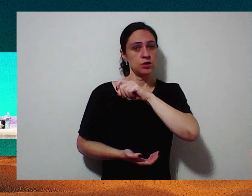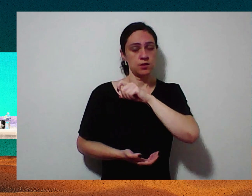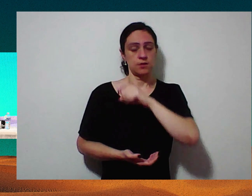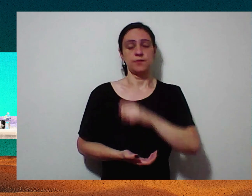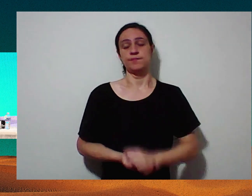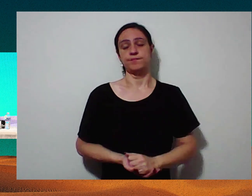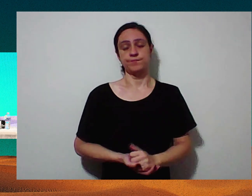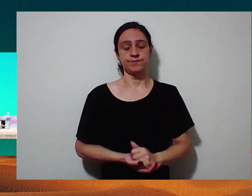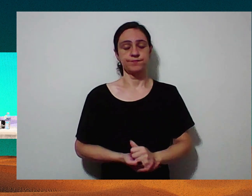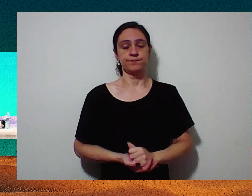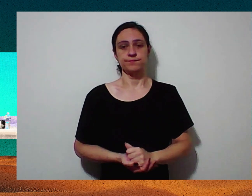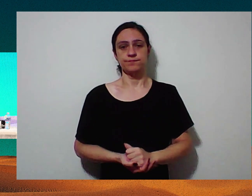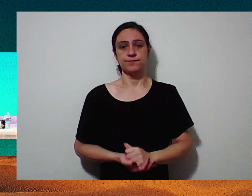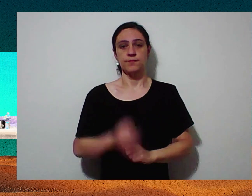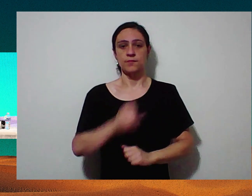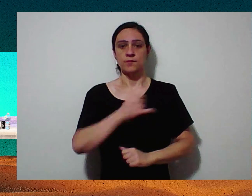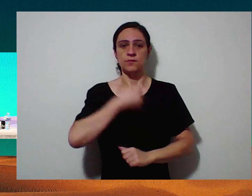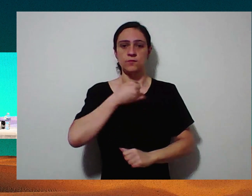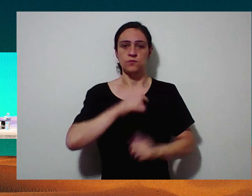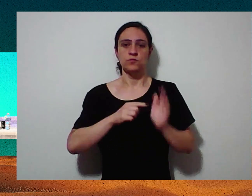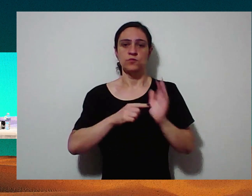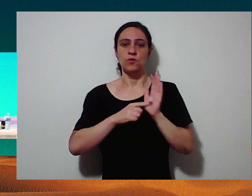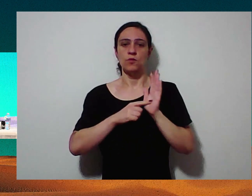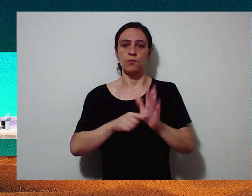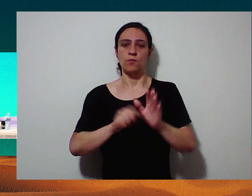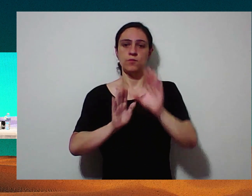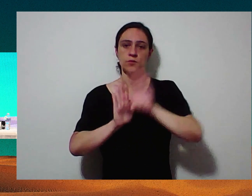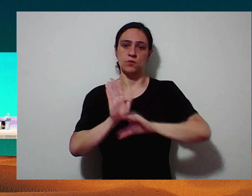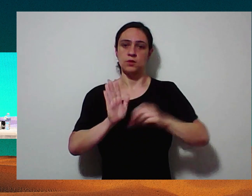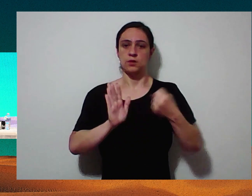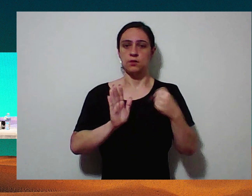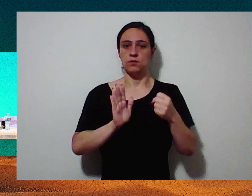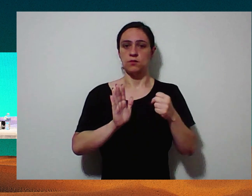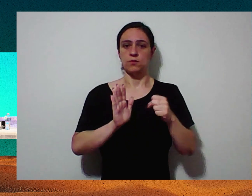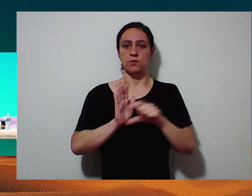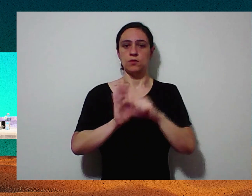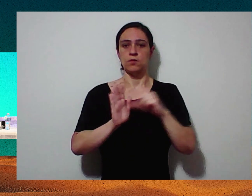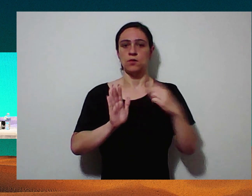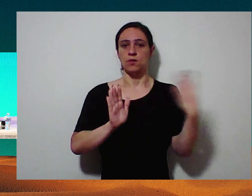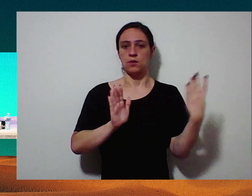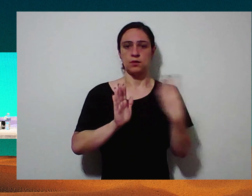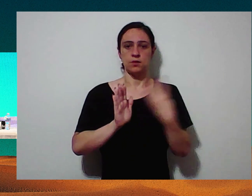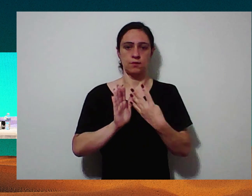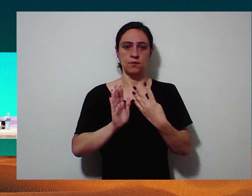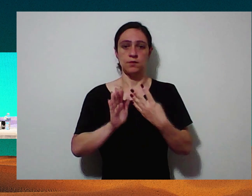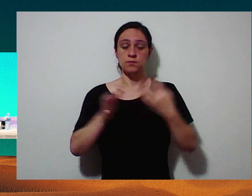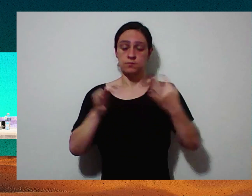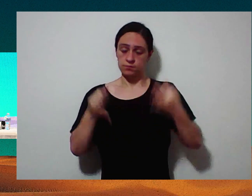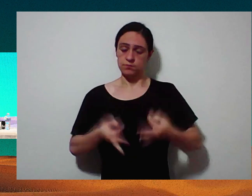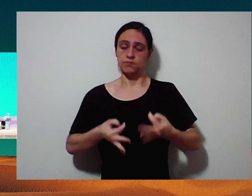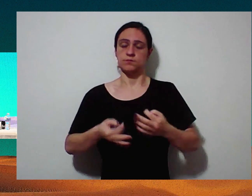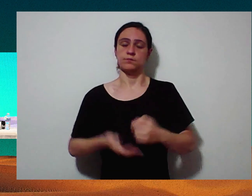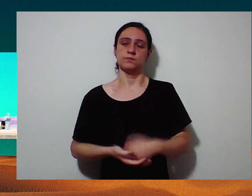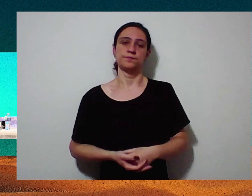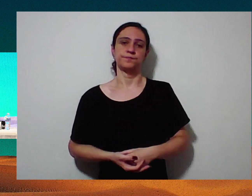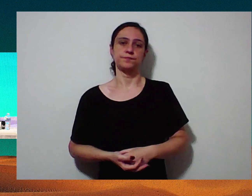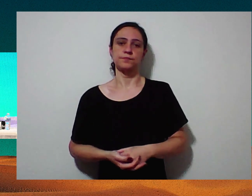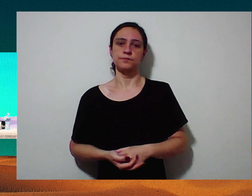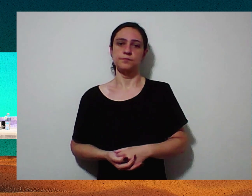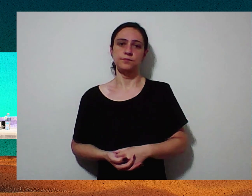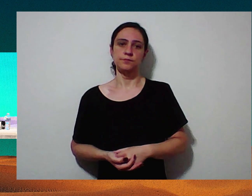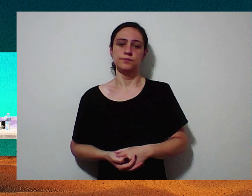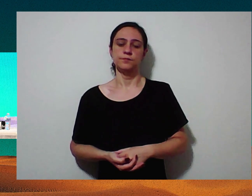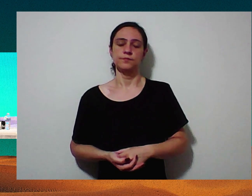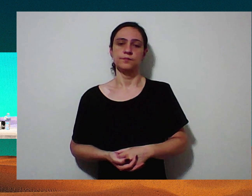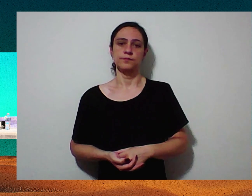João 8:44. John 8:44. Estou certo? Am I right? Por isso, irmãos, That's why,